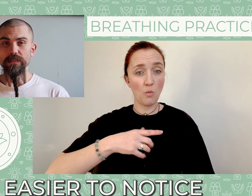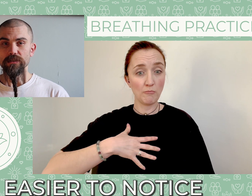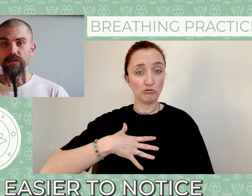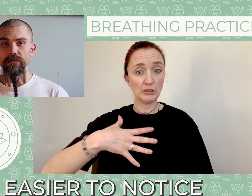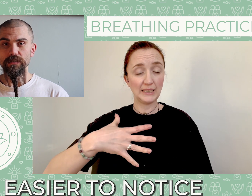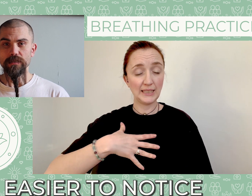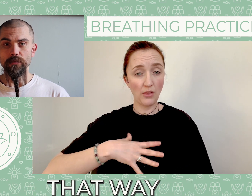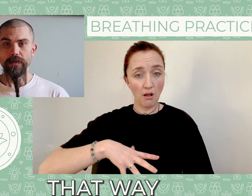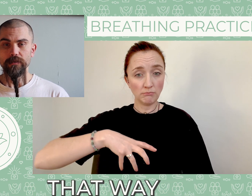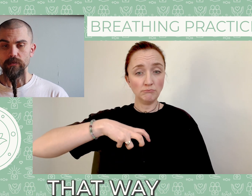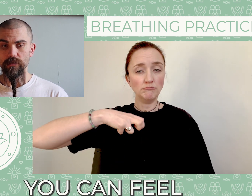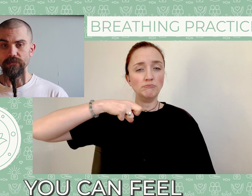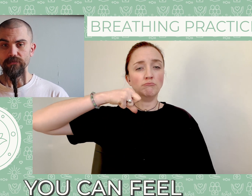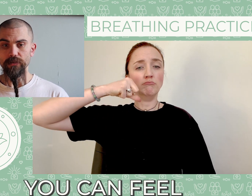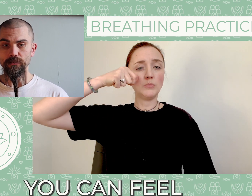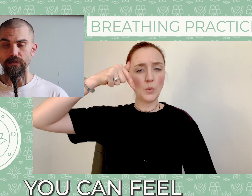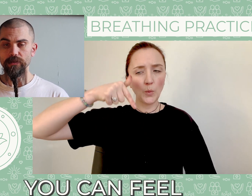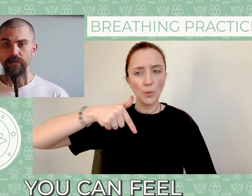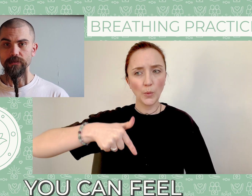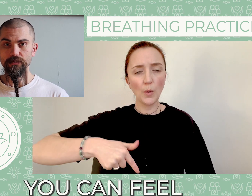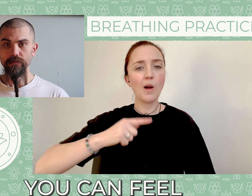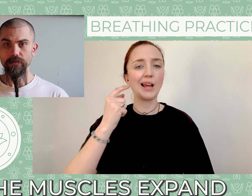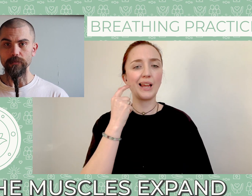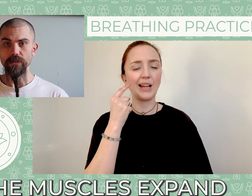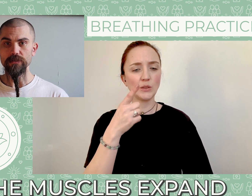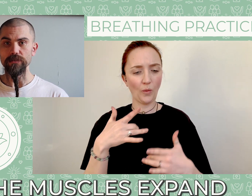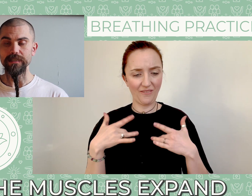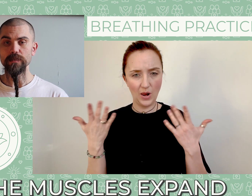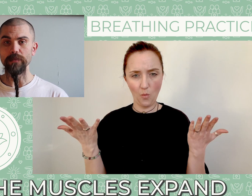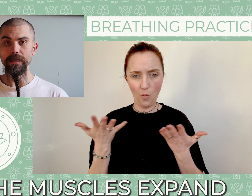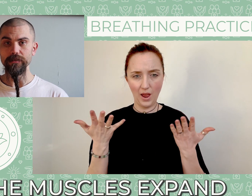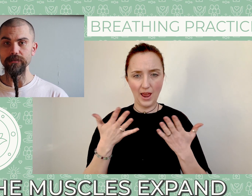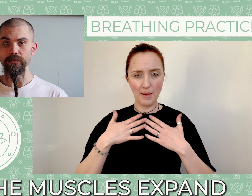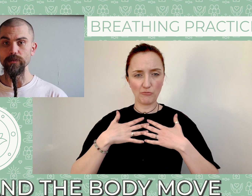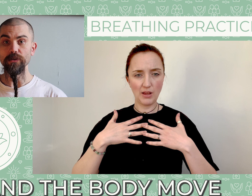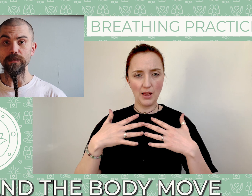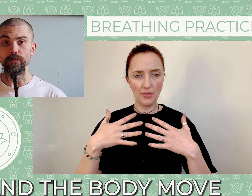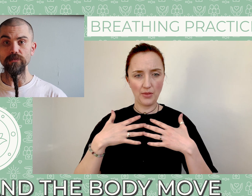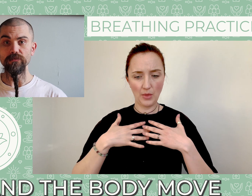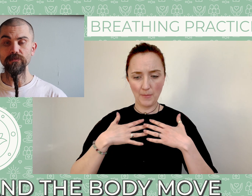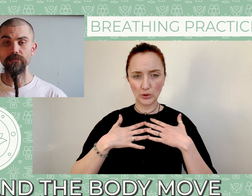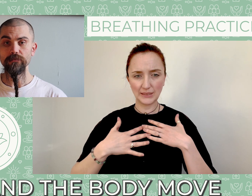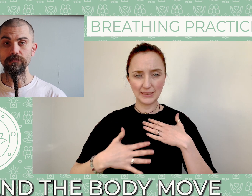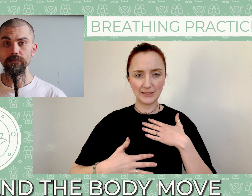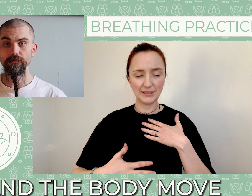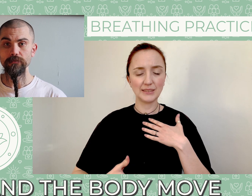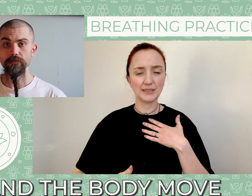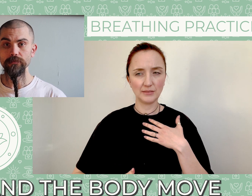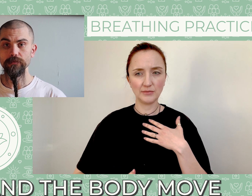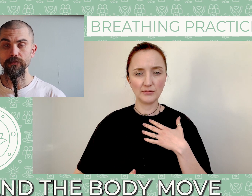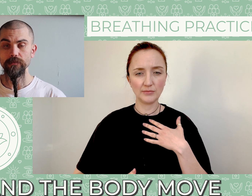It might be easier to notice that way. We can feel the muscles expand and the body move.